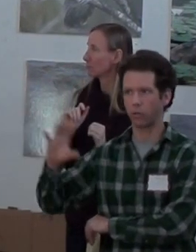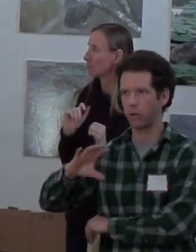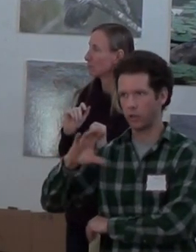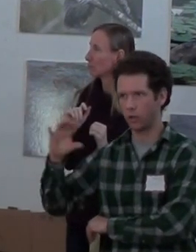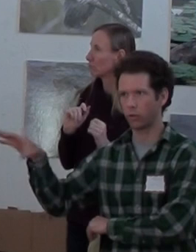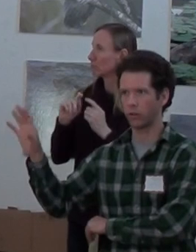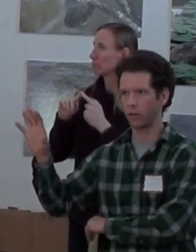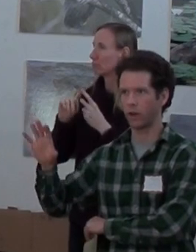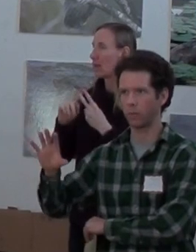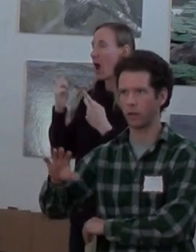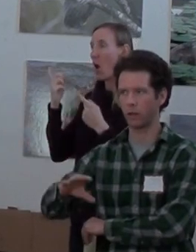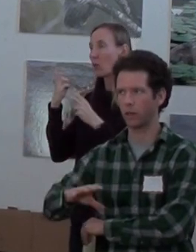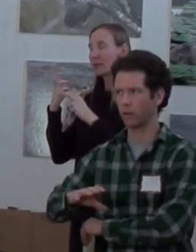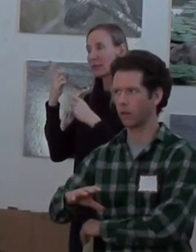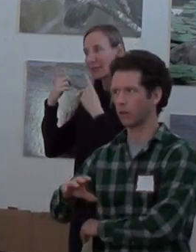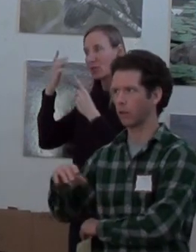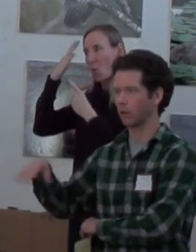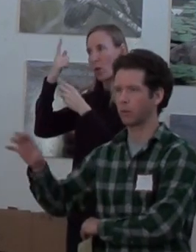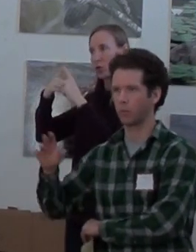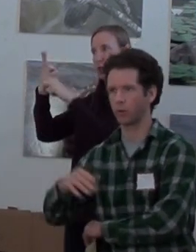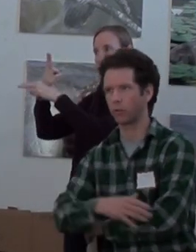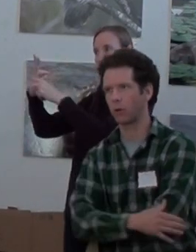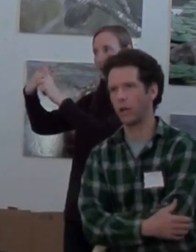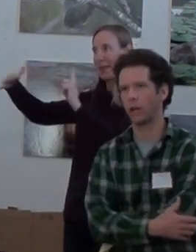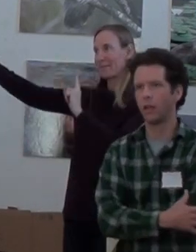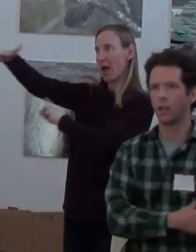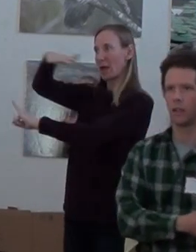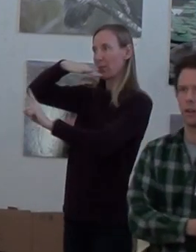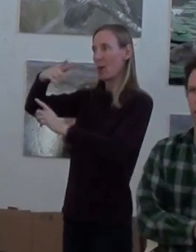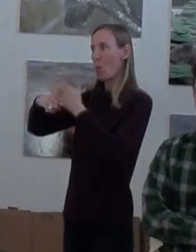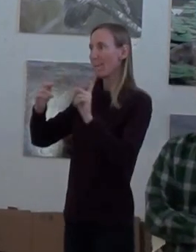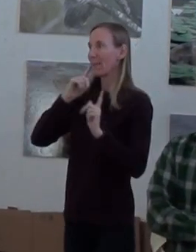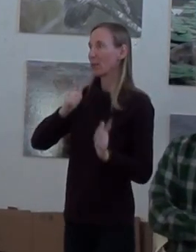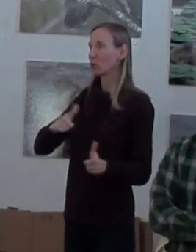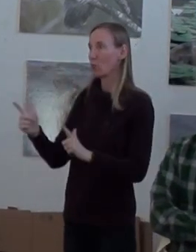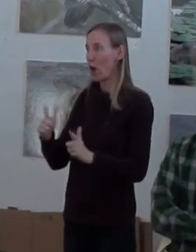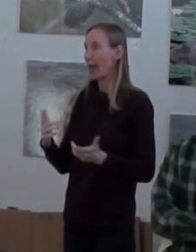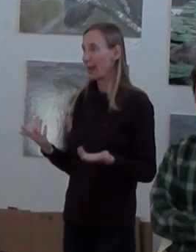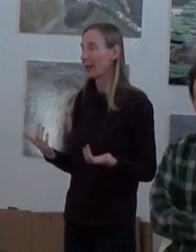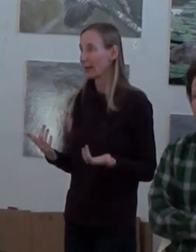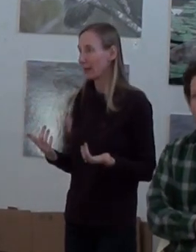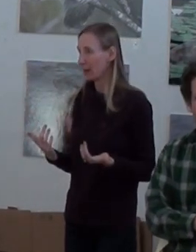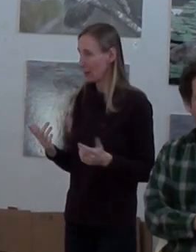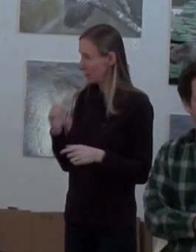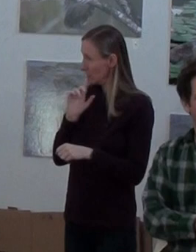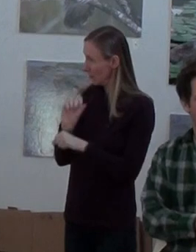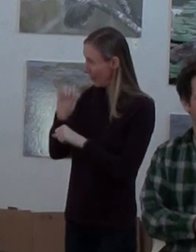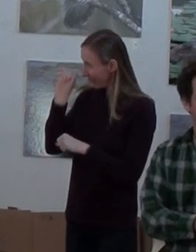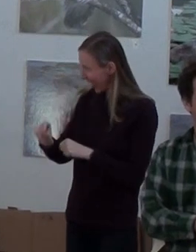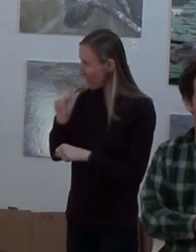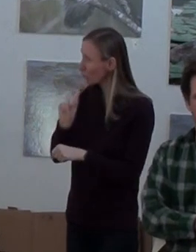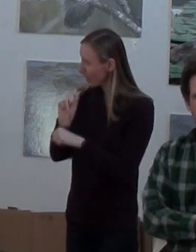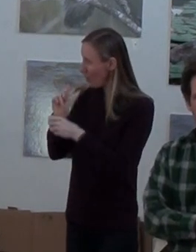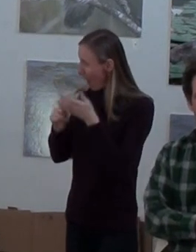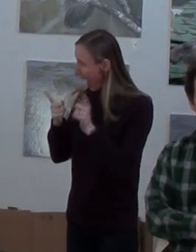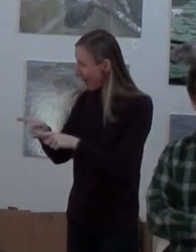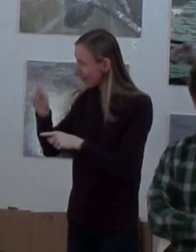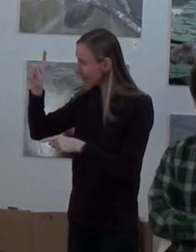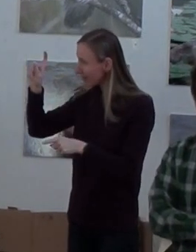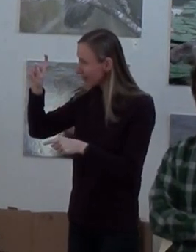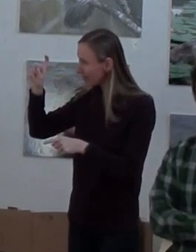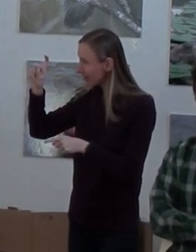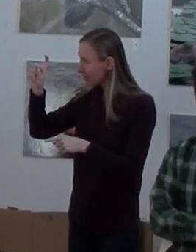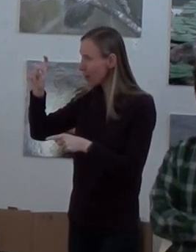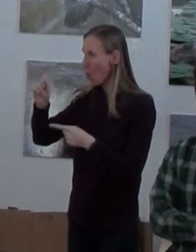you know, what's being used in the environment and thinking of people who are spraying. Was that, in fact, did it really kill them? Was that what killed